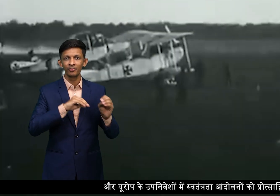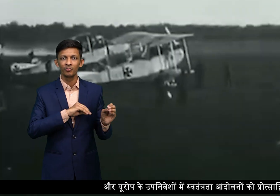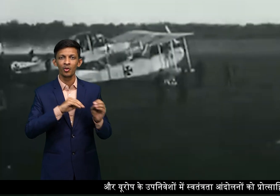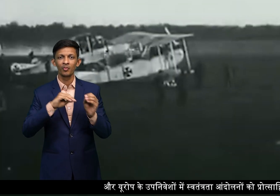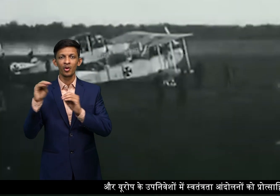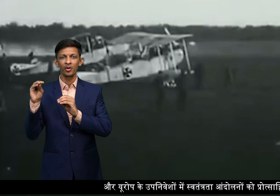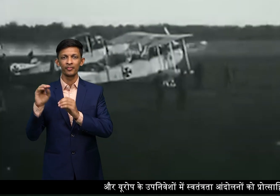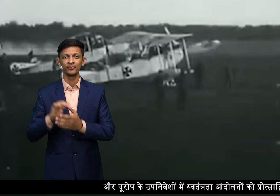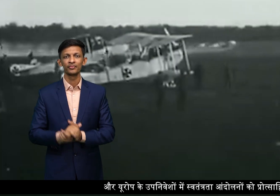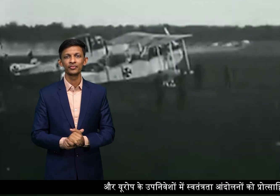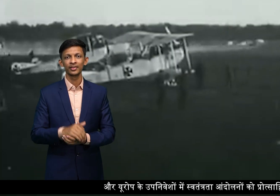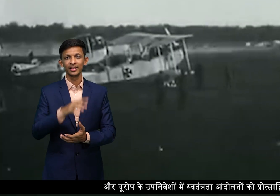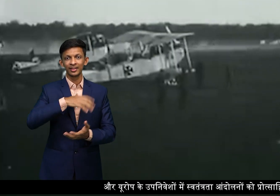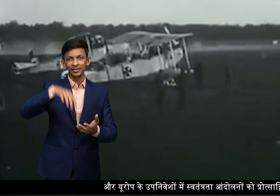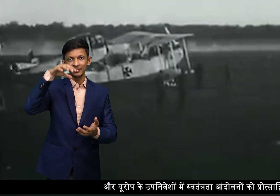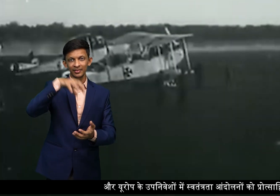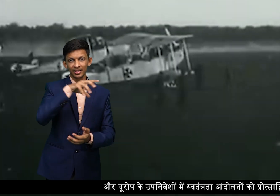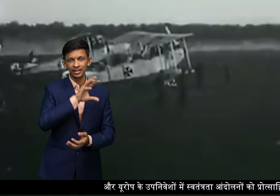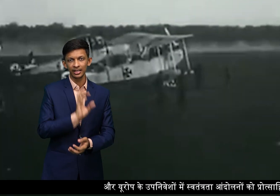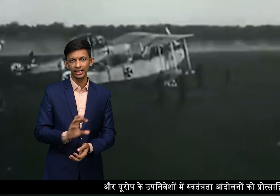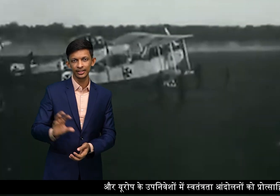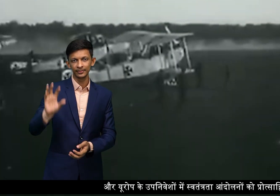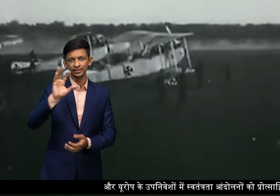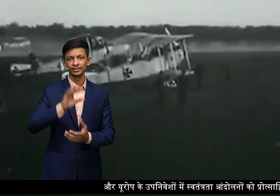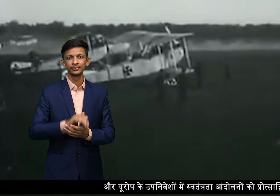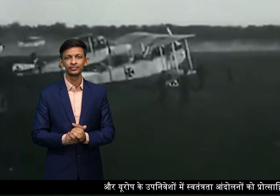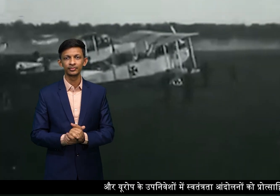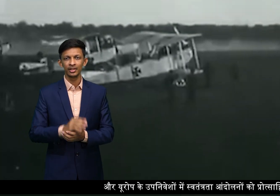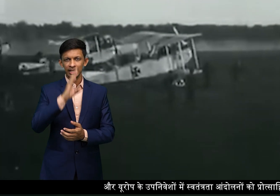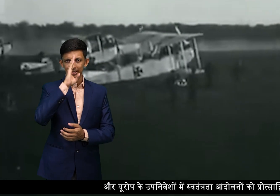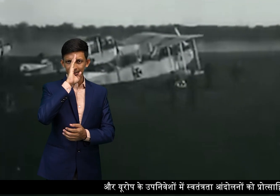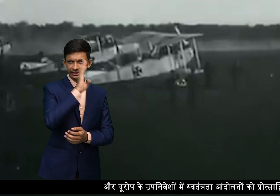movements in Europe's colonies.